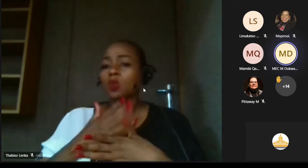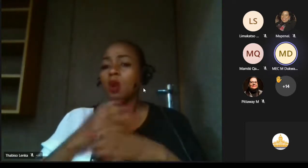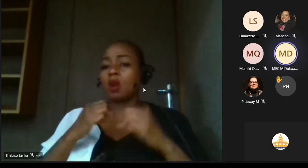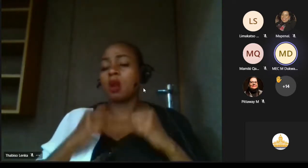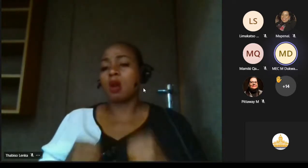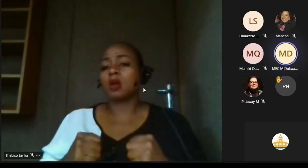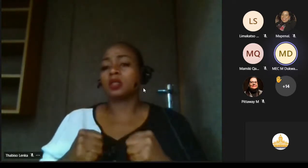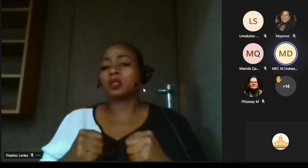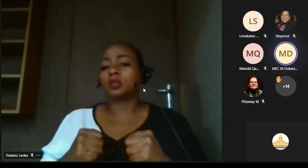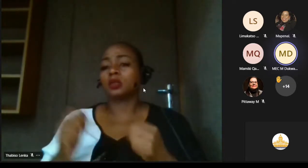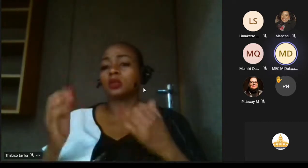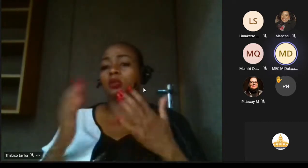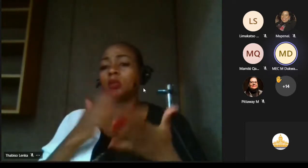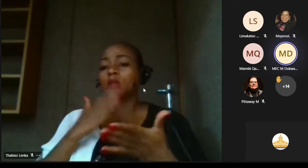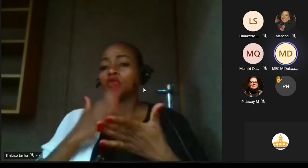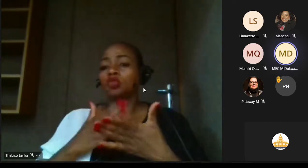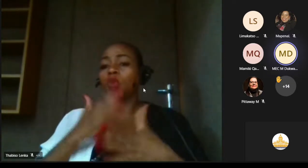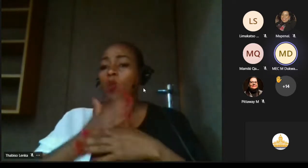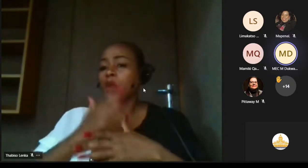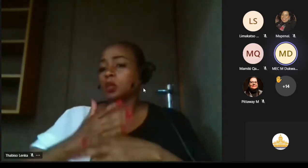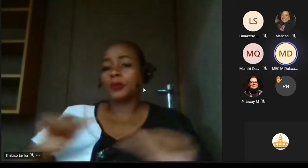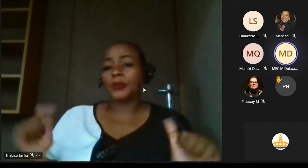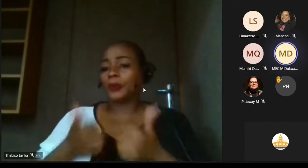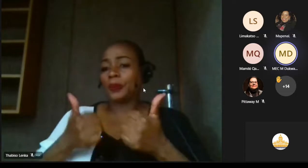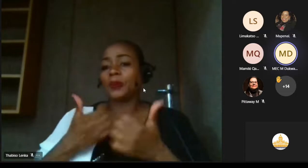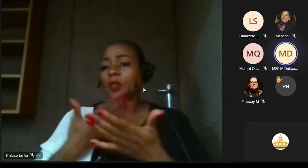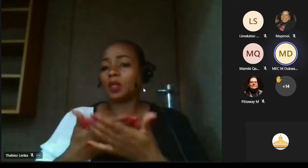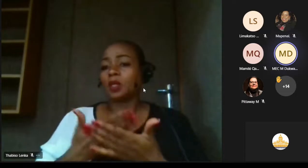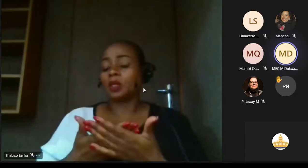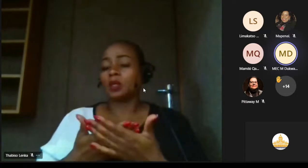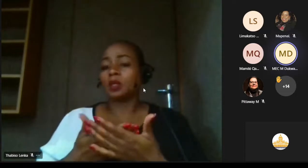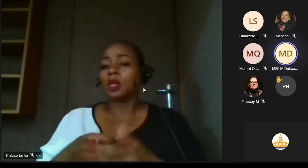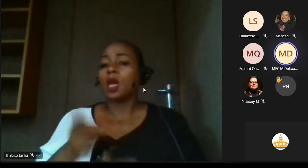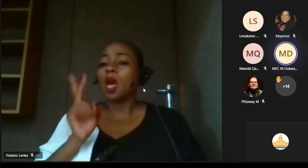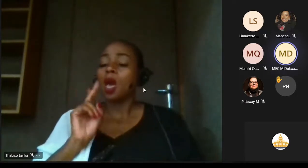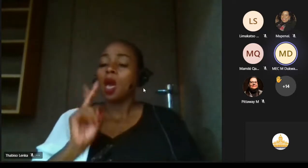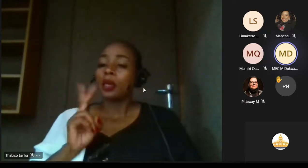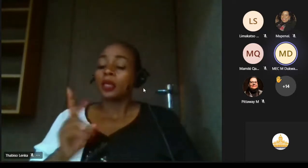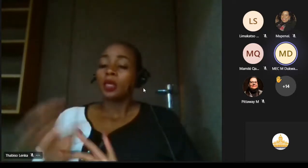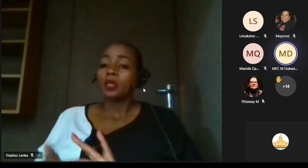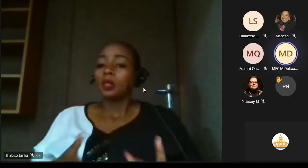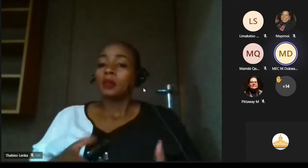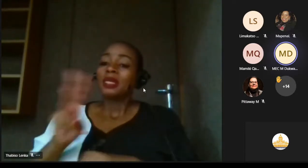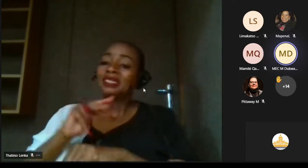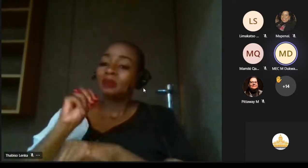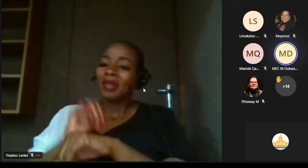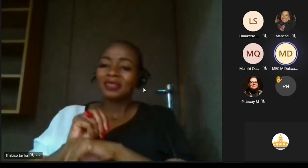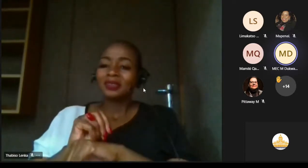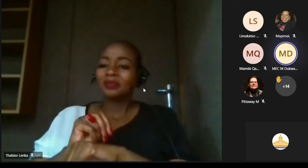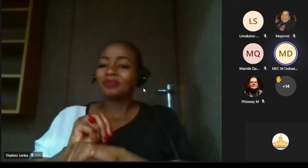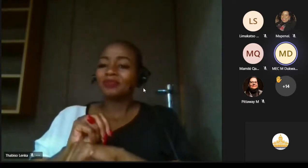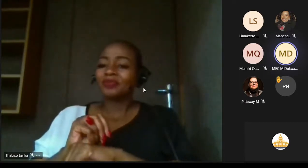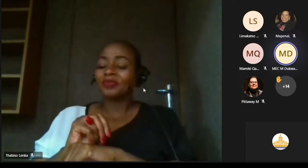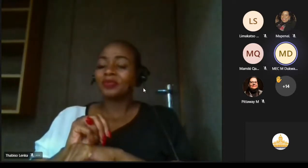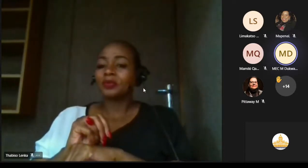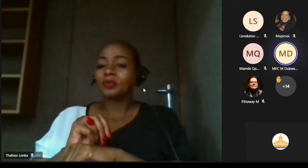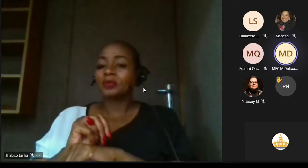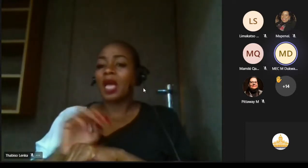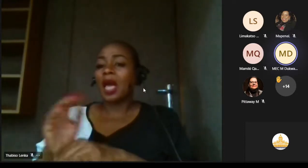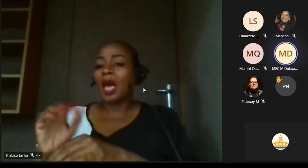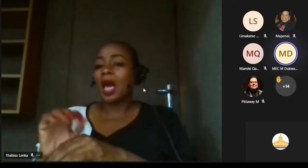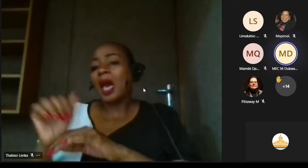harder to be fully functional. And then you have municipalities which are almost dysfunctional, thereby needing